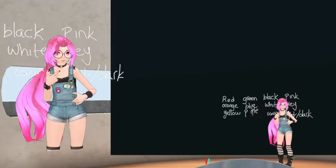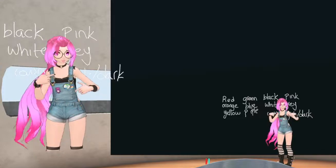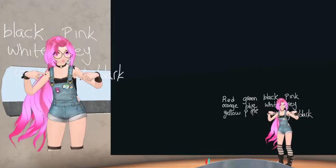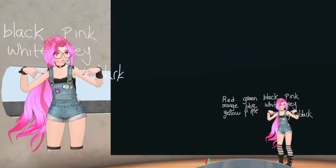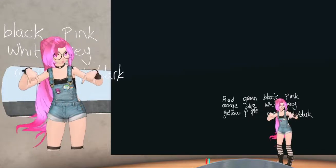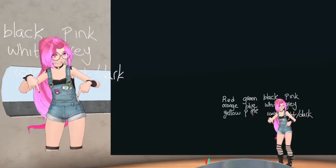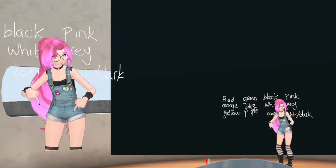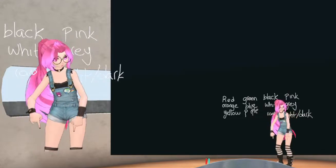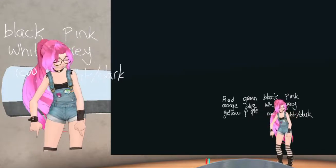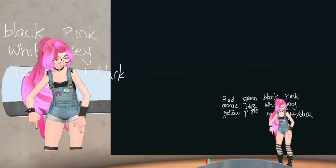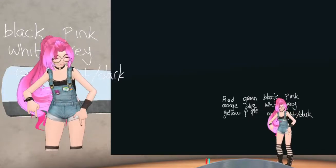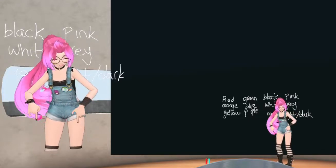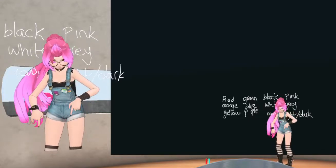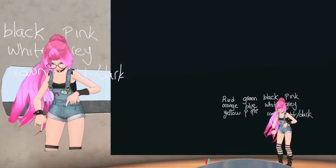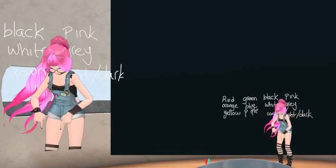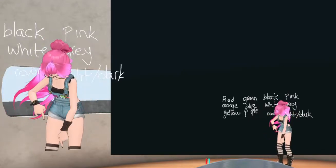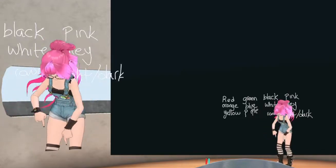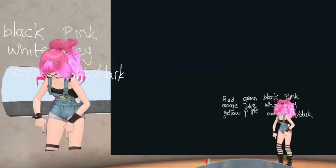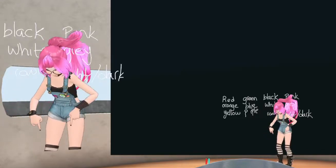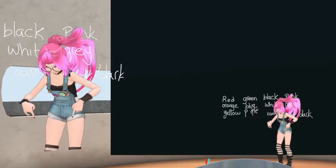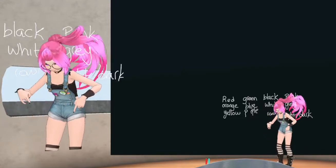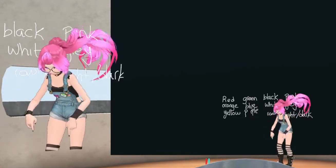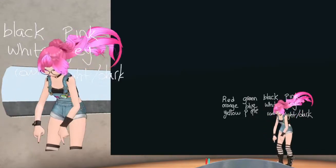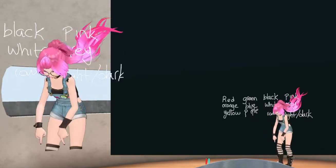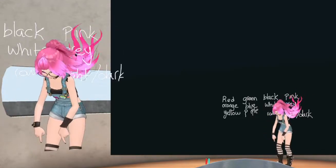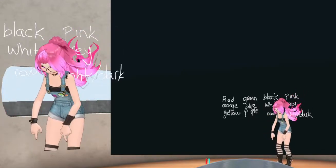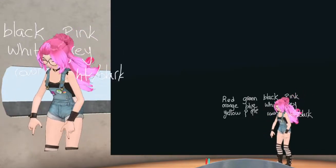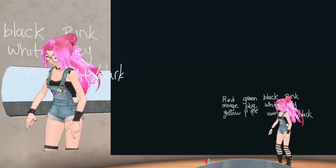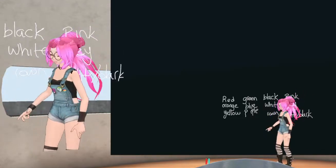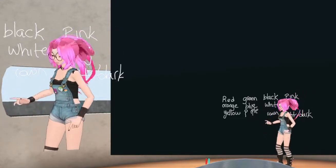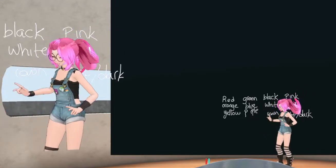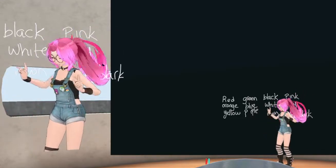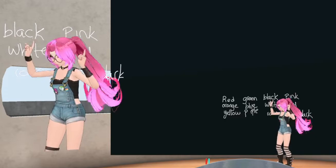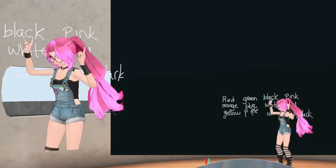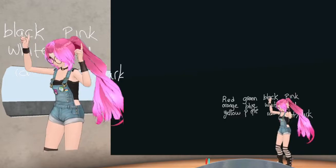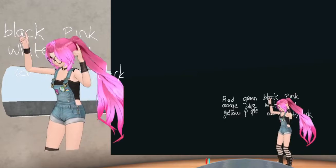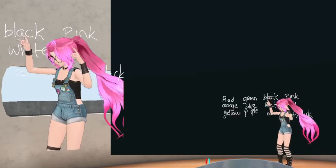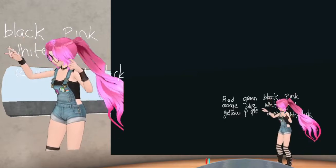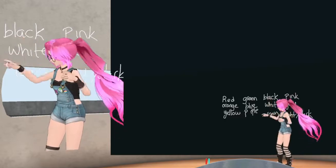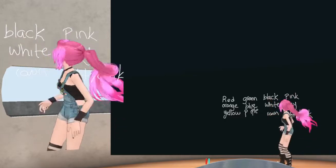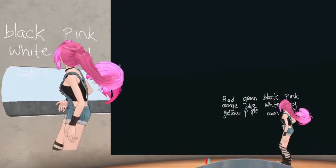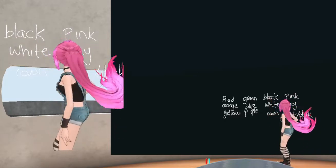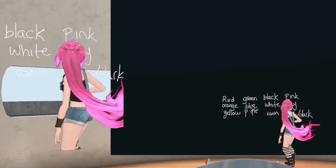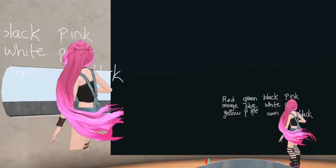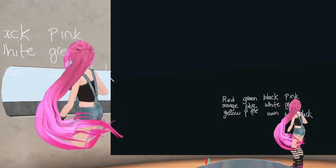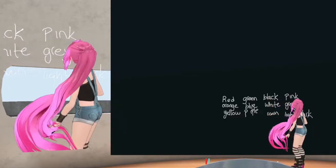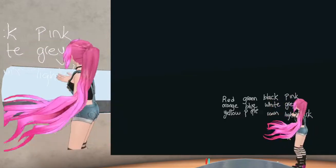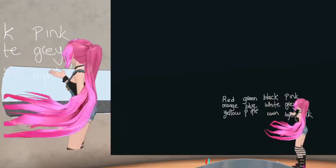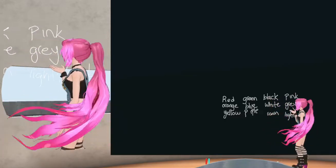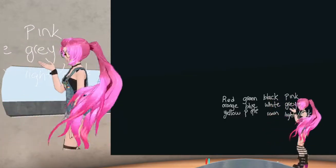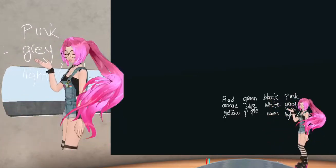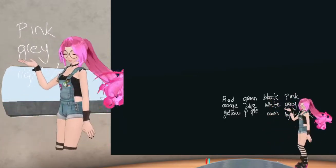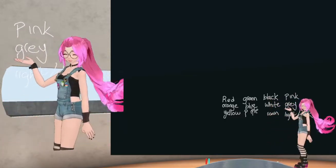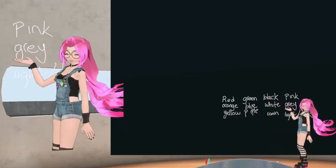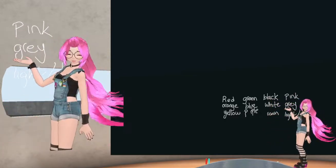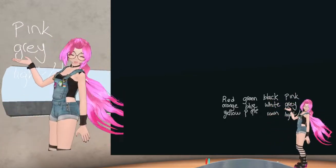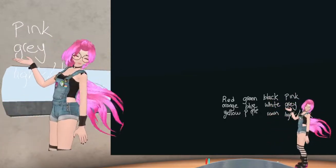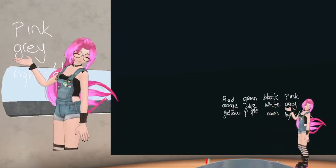and pink down to the ground, towards your shoes, not to the sky. Okay, cool. And now,